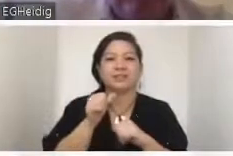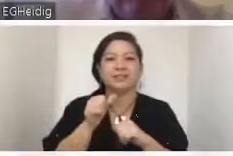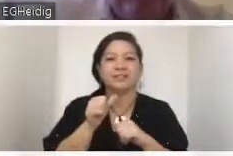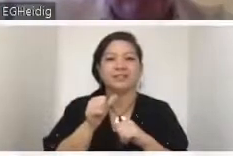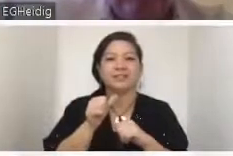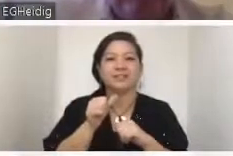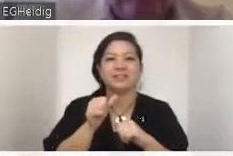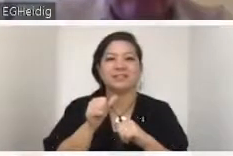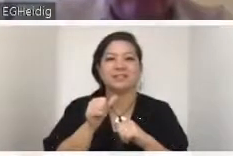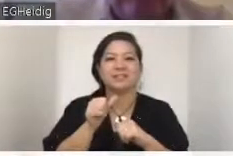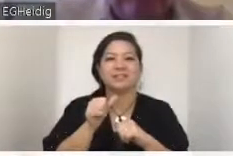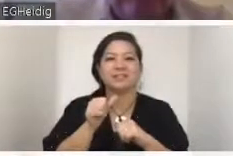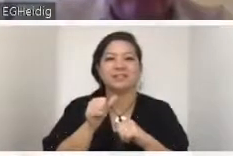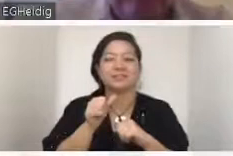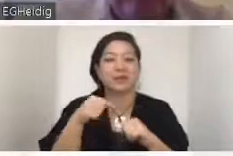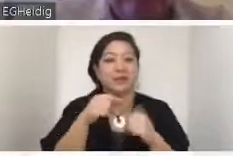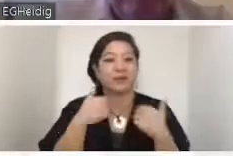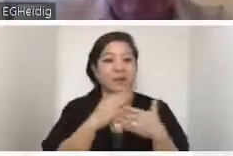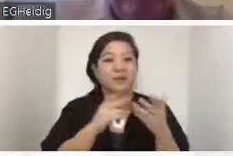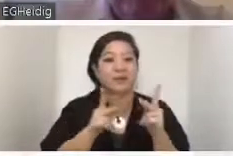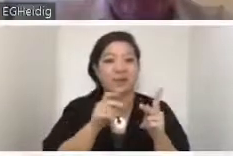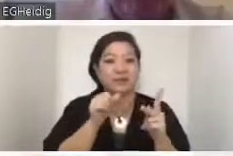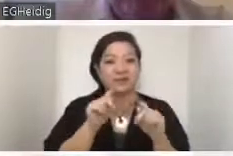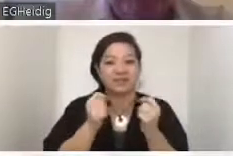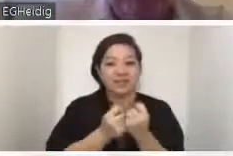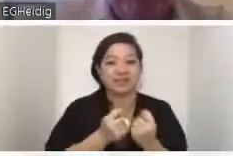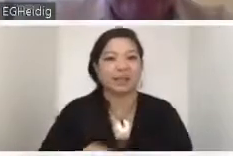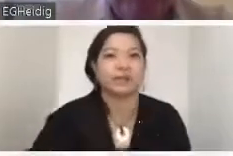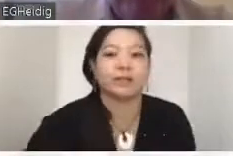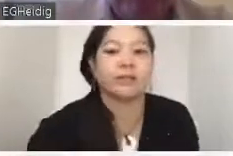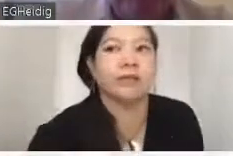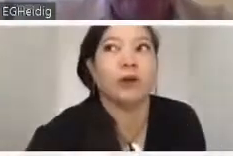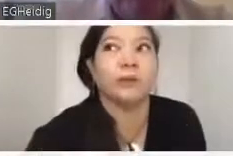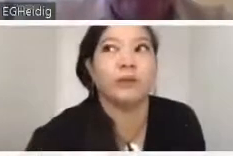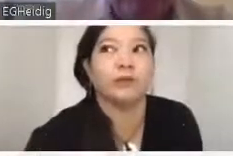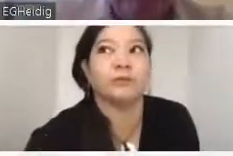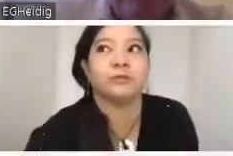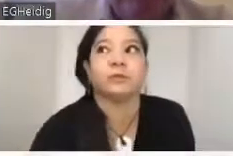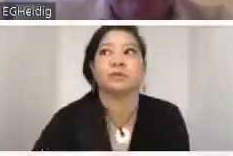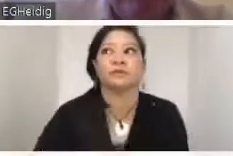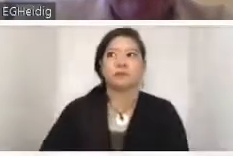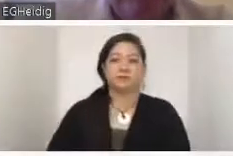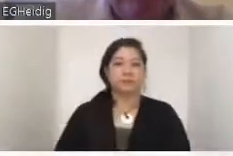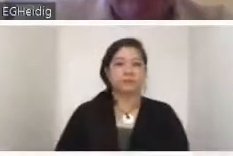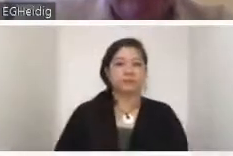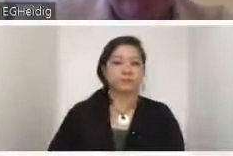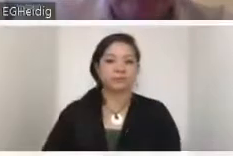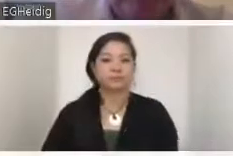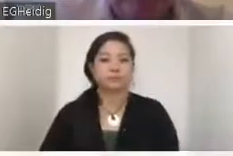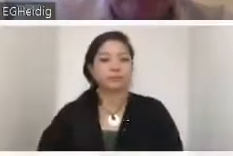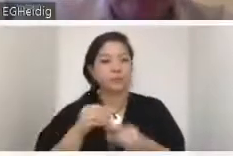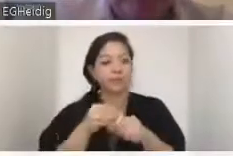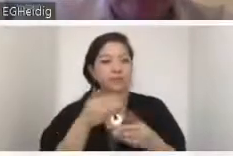Jerome Adams, and you can probably see his team on the screen. Thank you all for taking the time. In the best